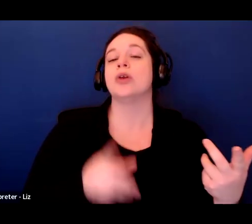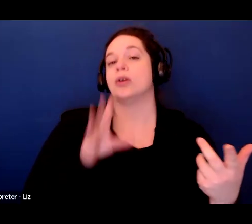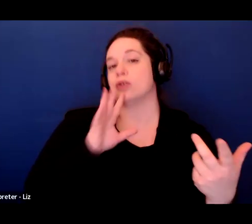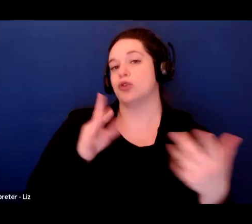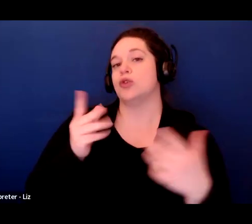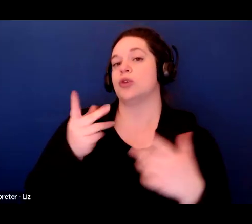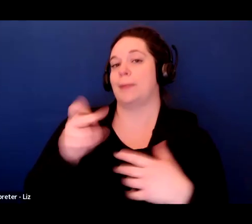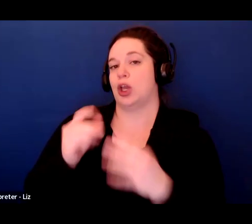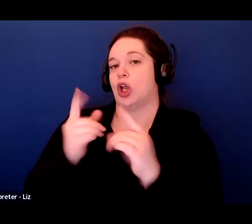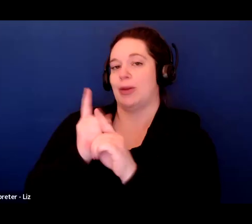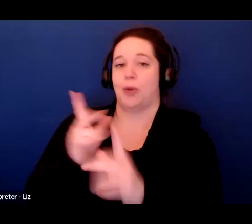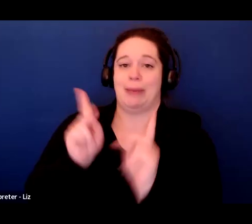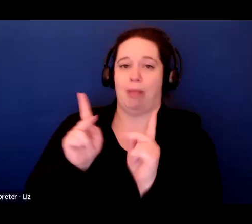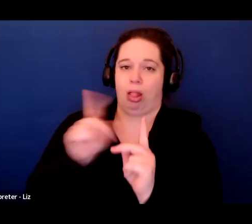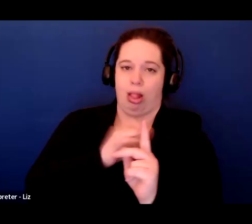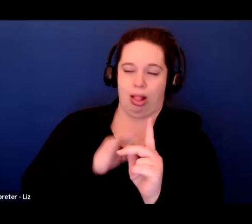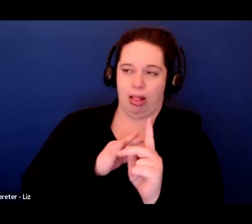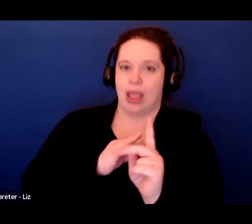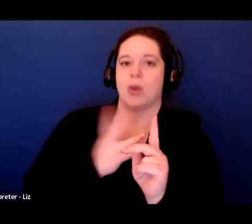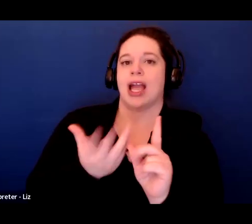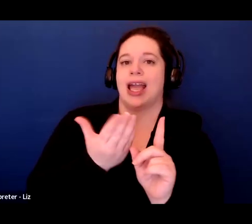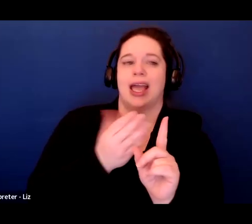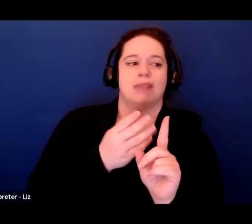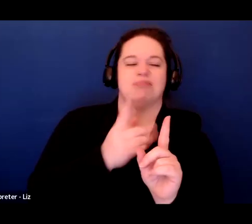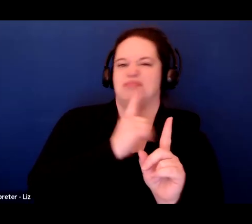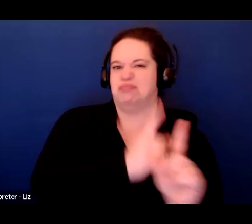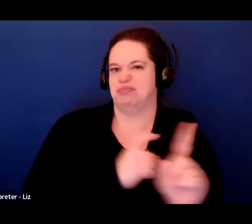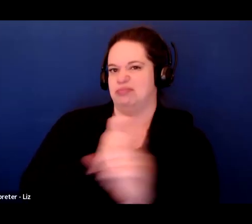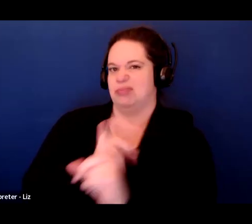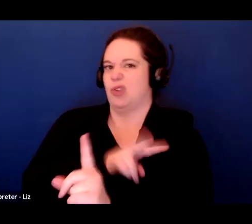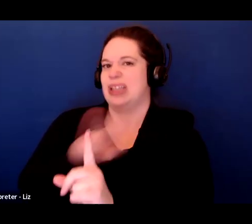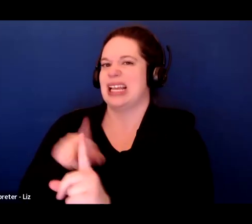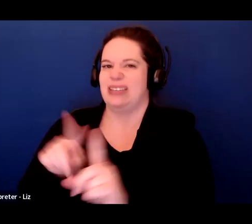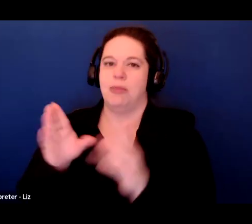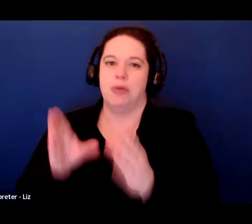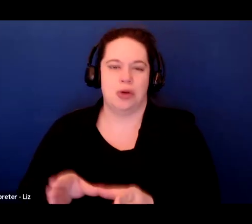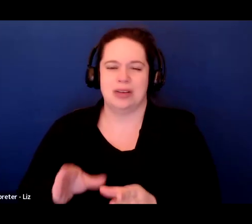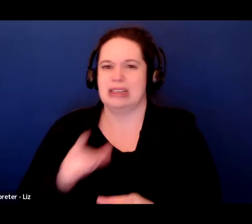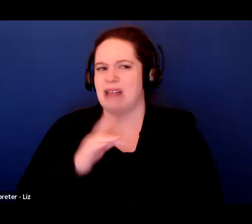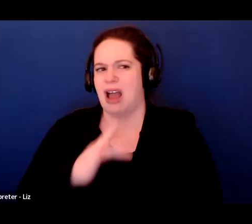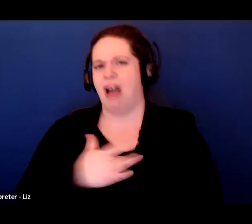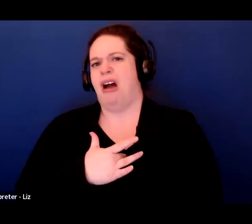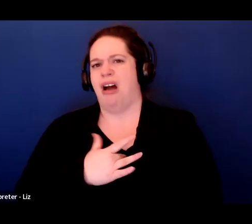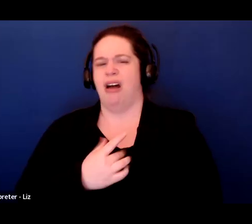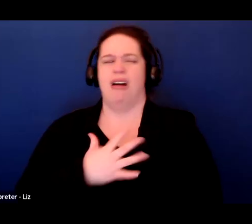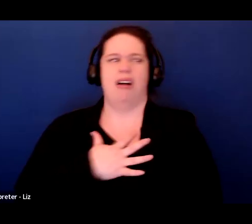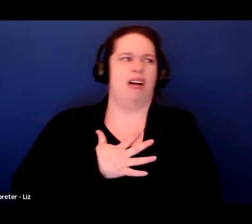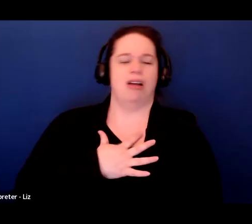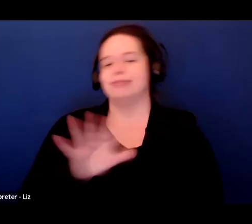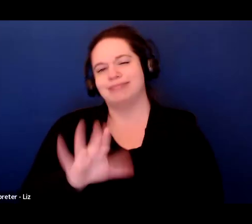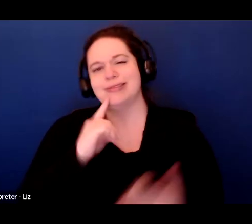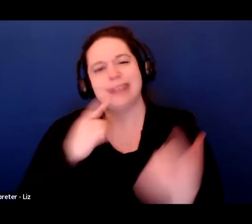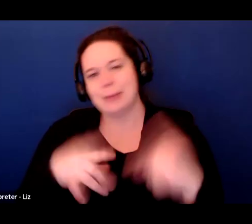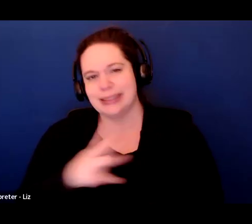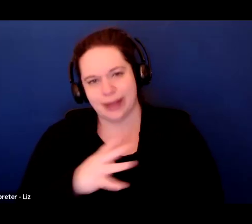people at the Reeve Foundation, and they'll reassign you. It's no hard feelings. These things just happen. So, we want you to give it a